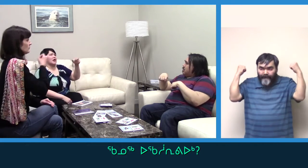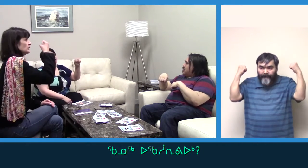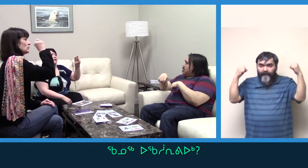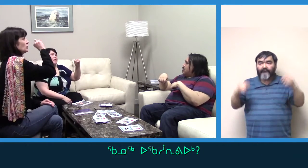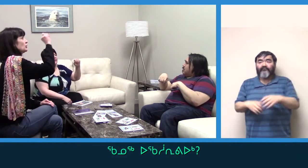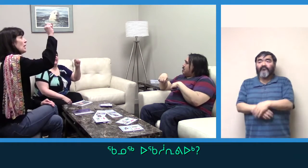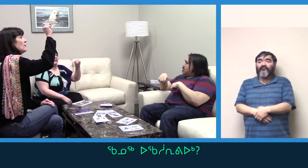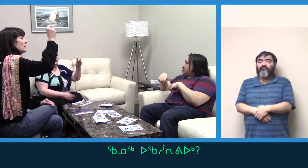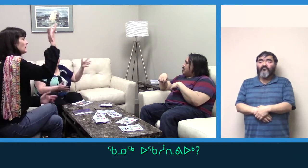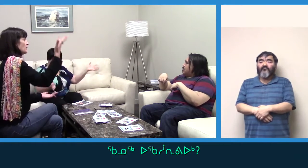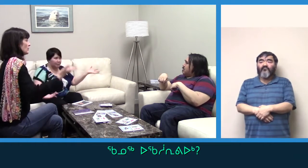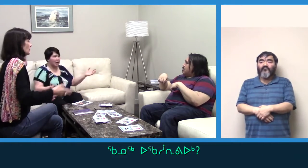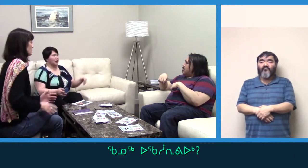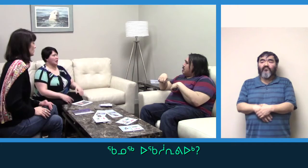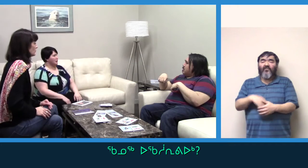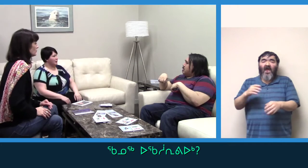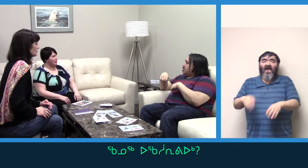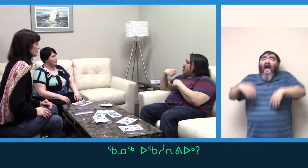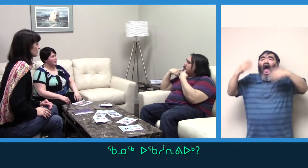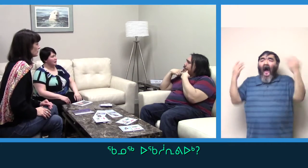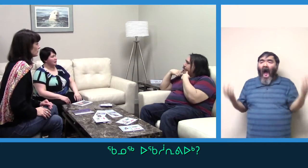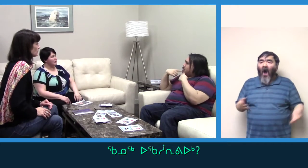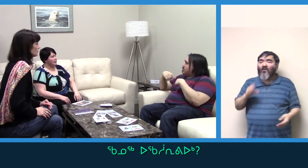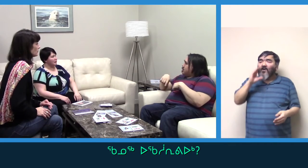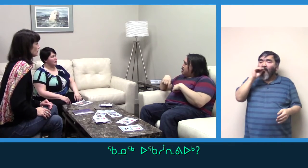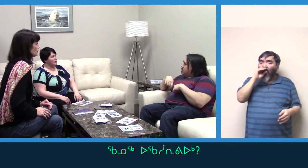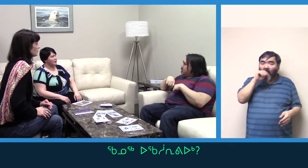It's Shana.